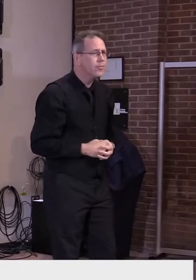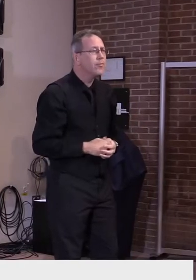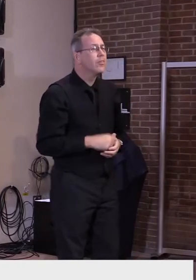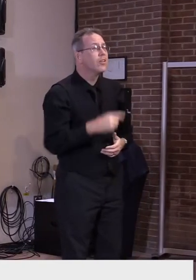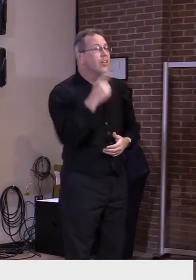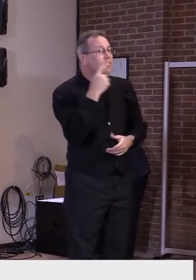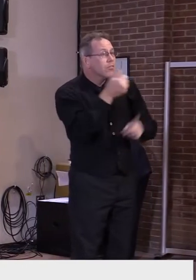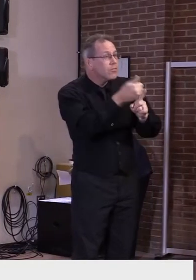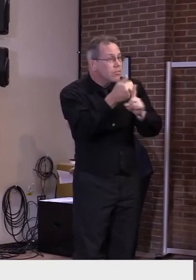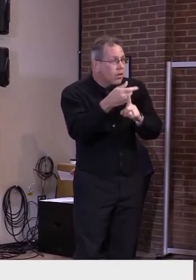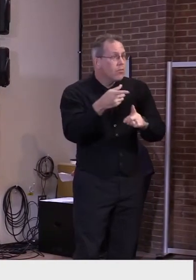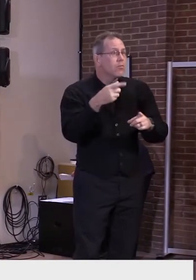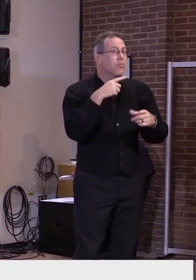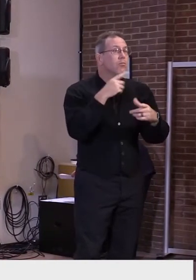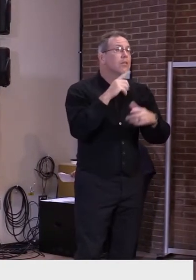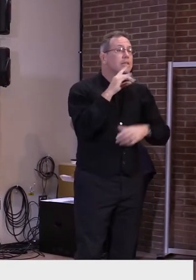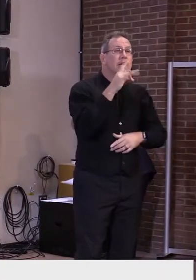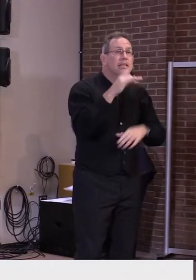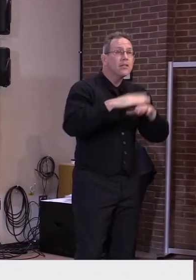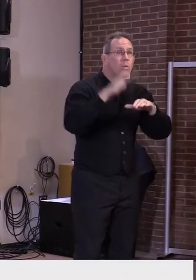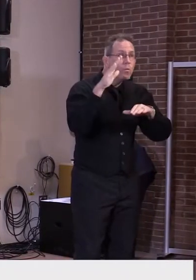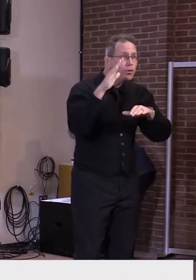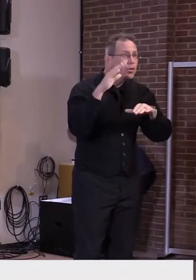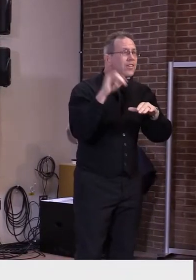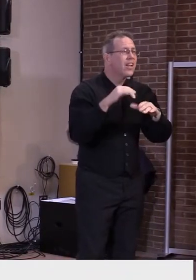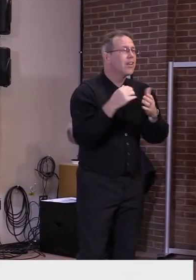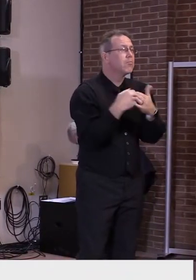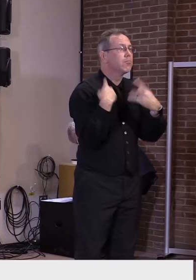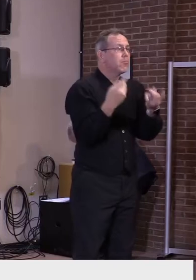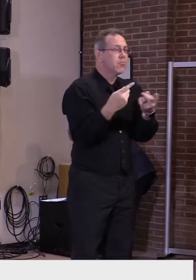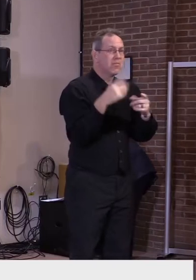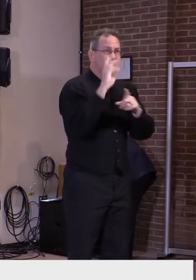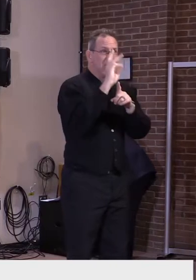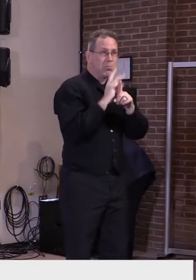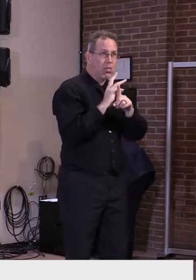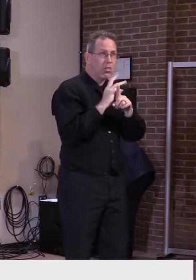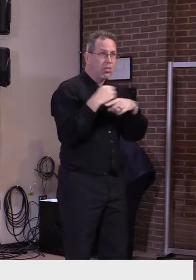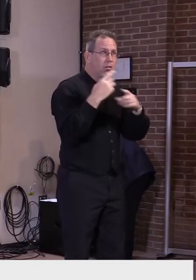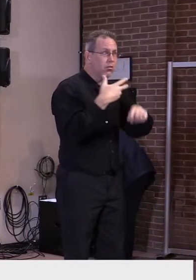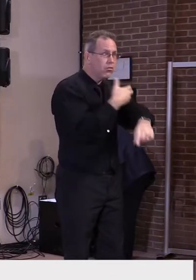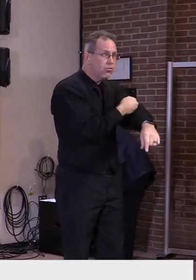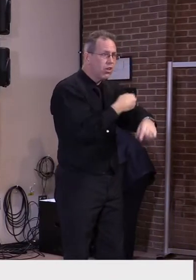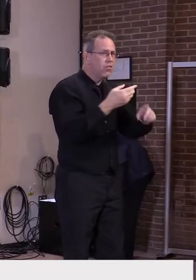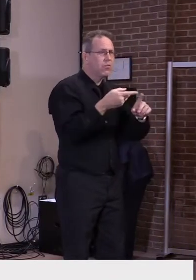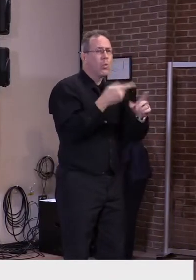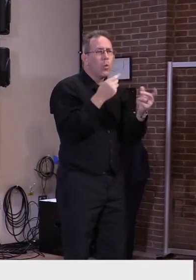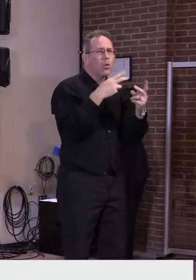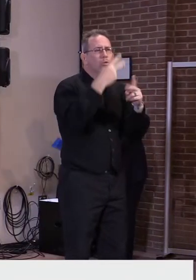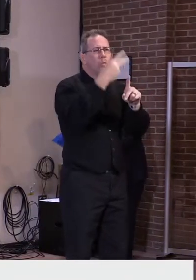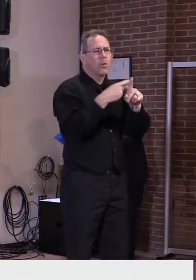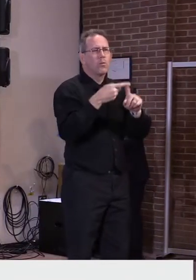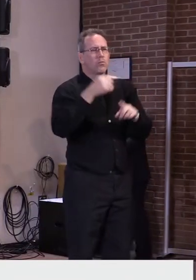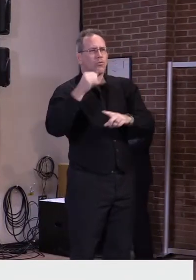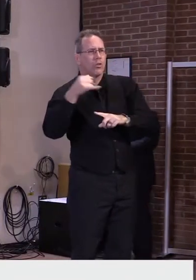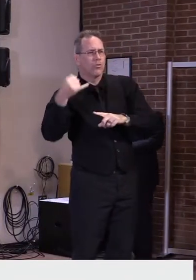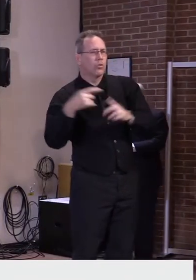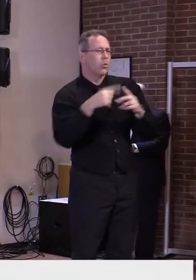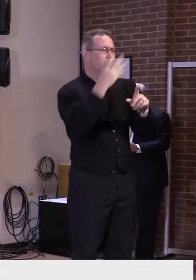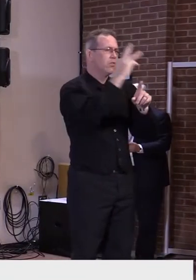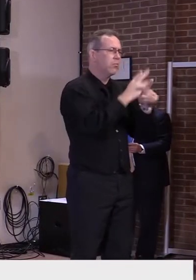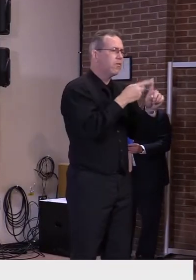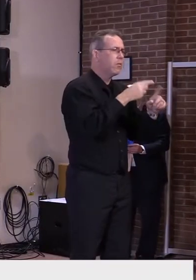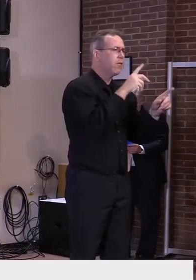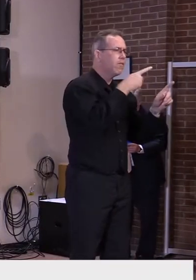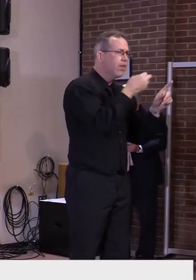your second dose of Moderna or Pfizer, or 2 months since J&J, you want to get boosted.